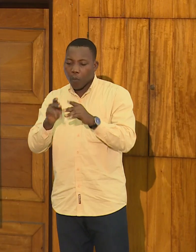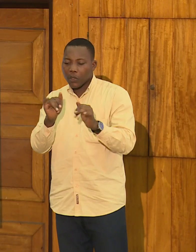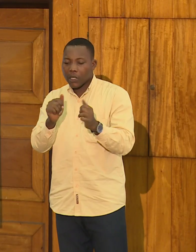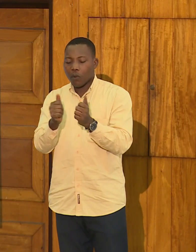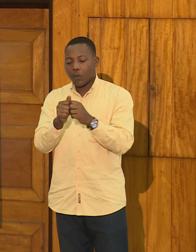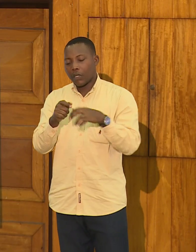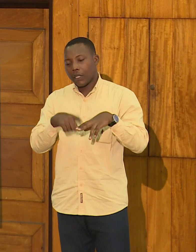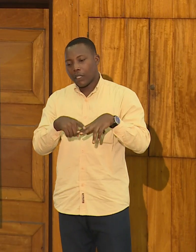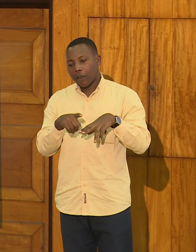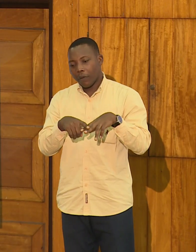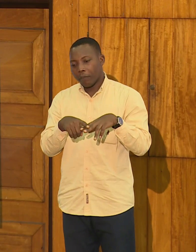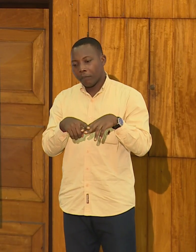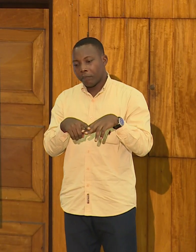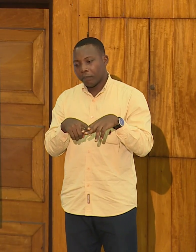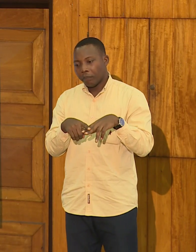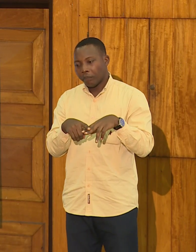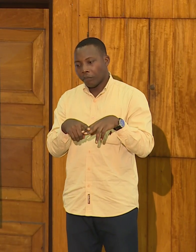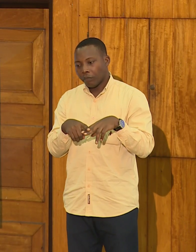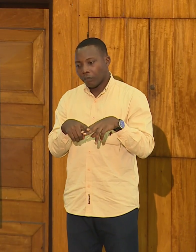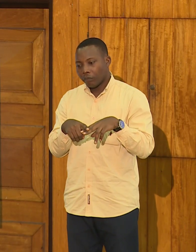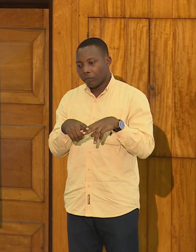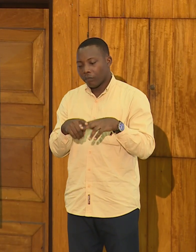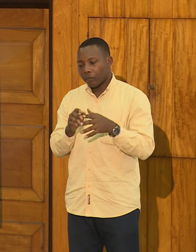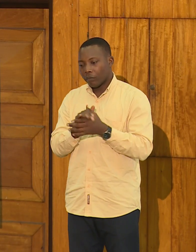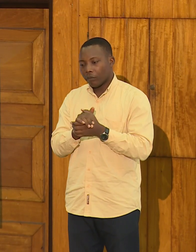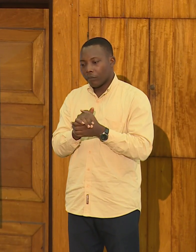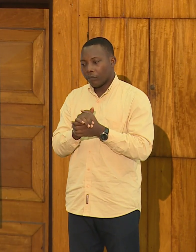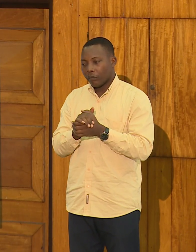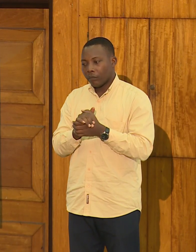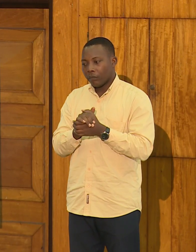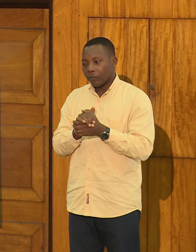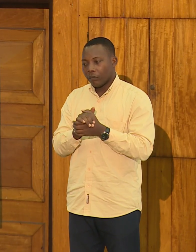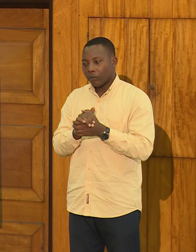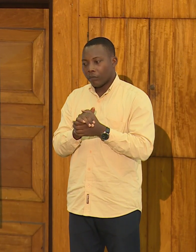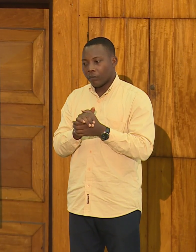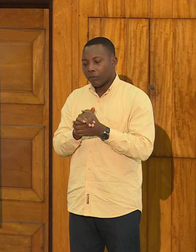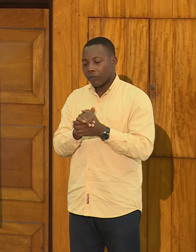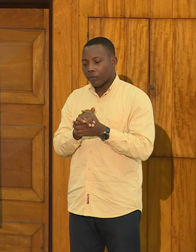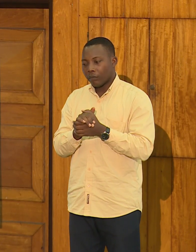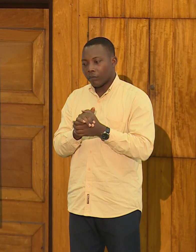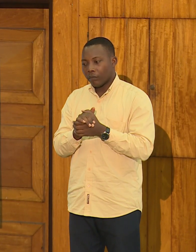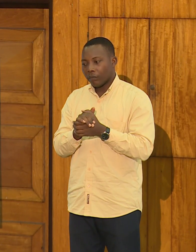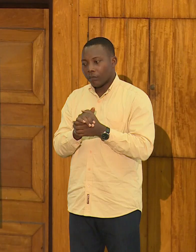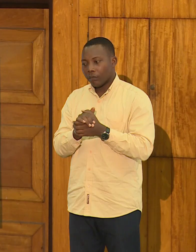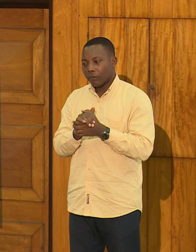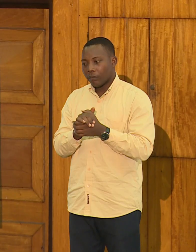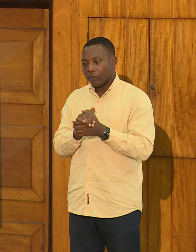promising strategy for enhancing HIV outcomes and improving the overall well-being of people living